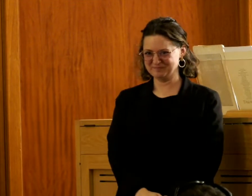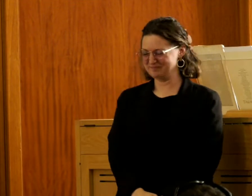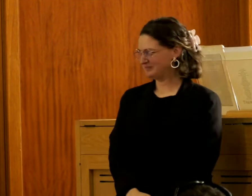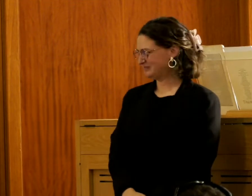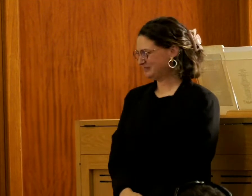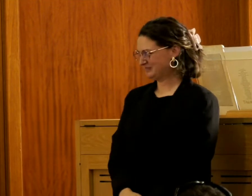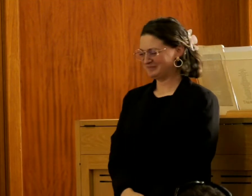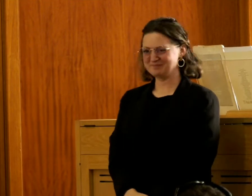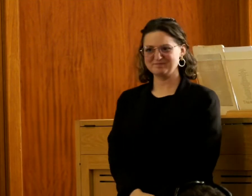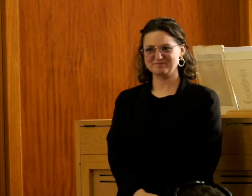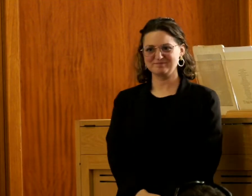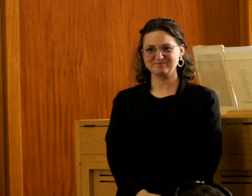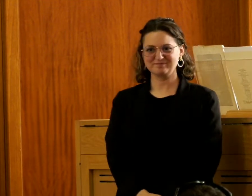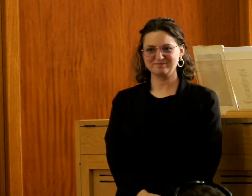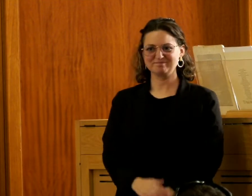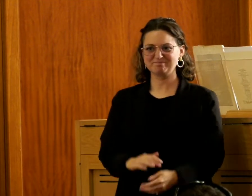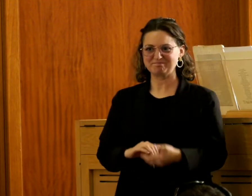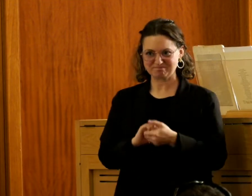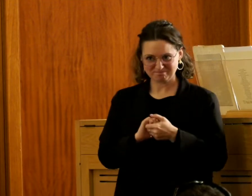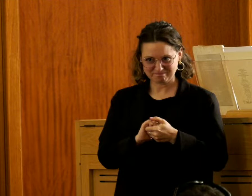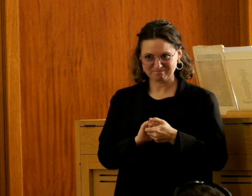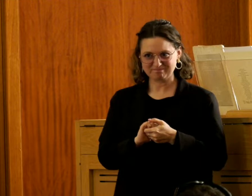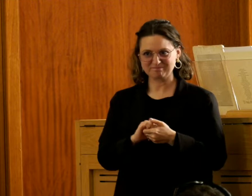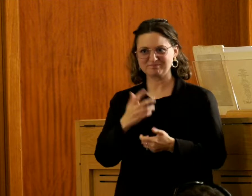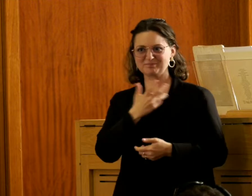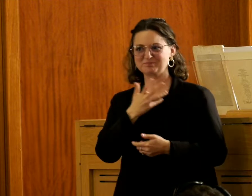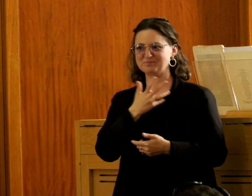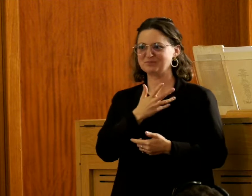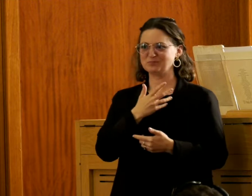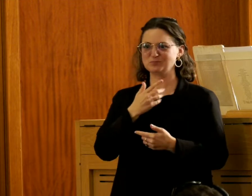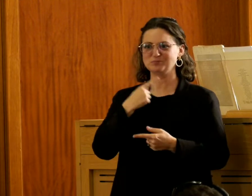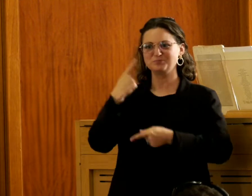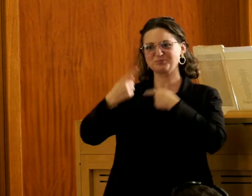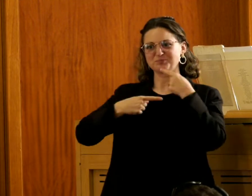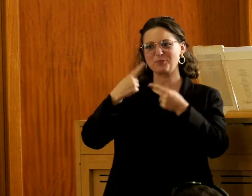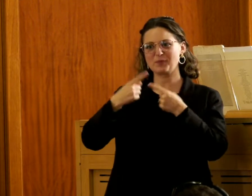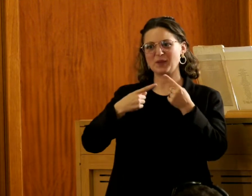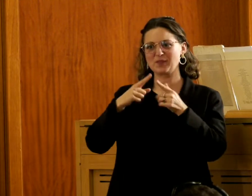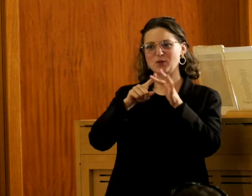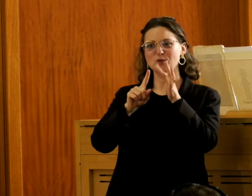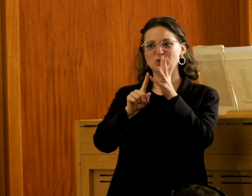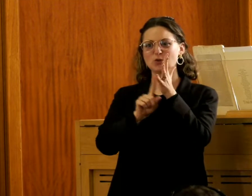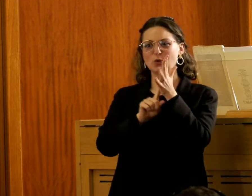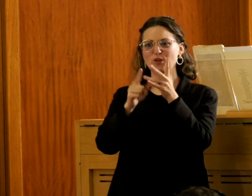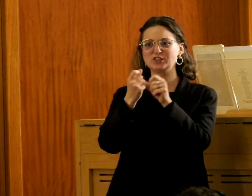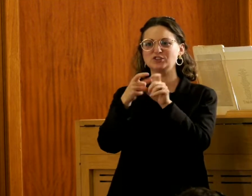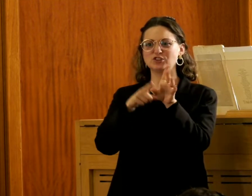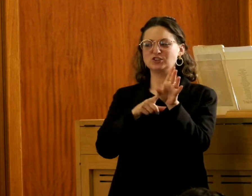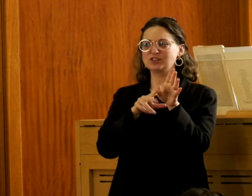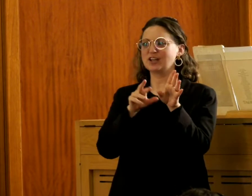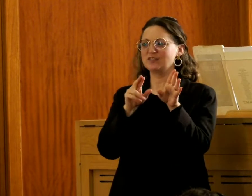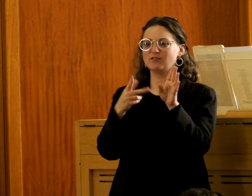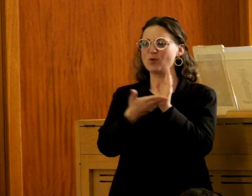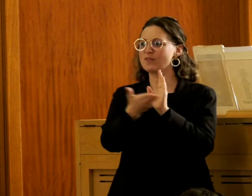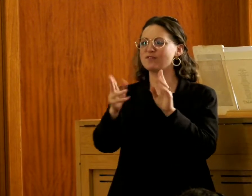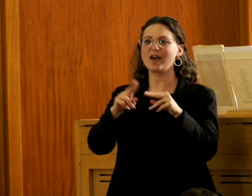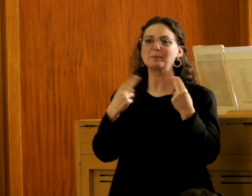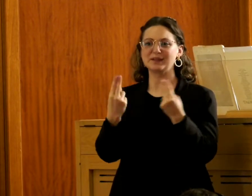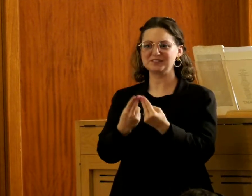It's my honour and great privilege to deliver this eulogy today on behalf of Joan's loving